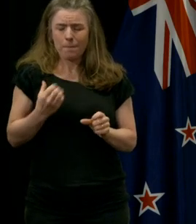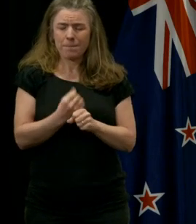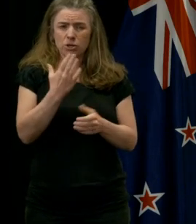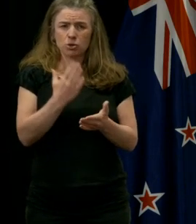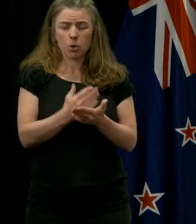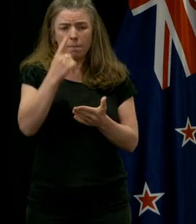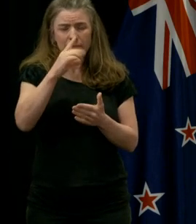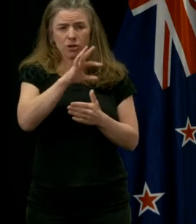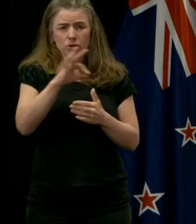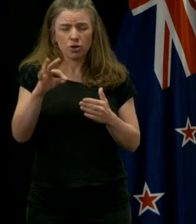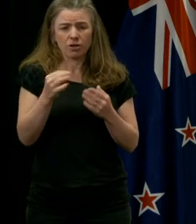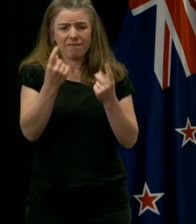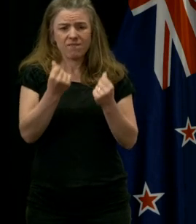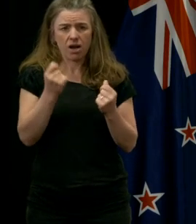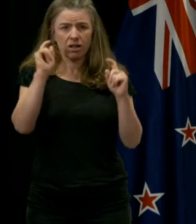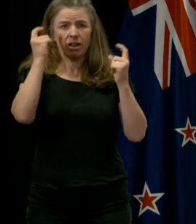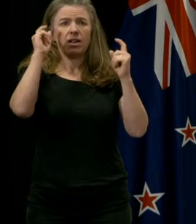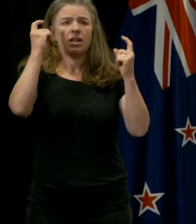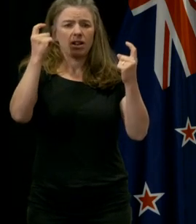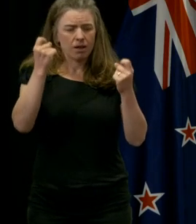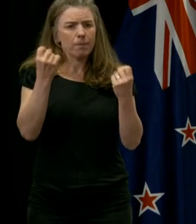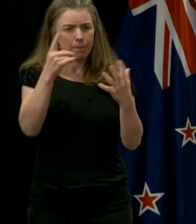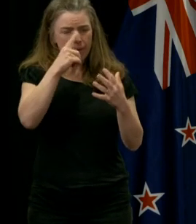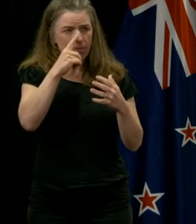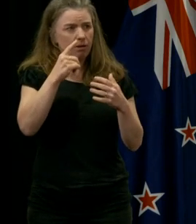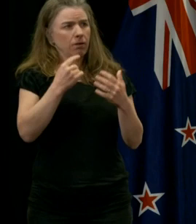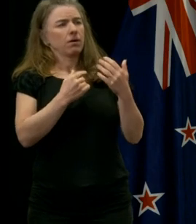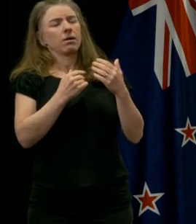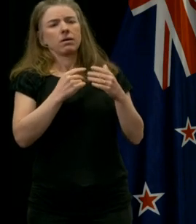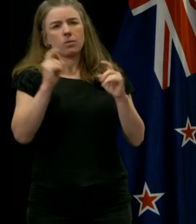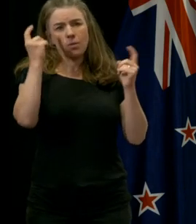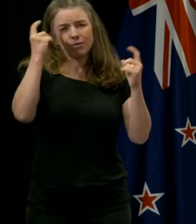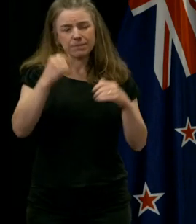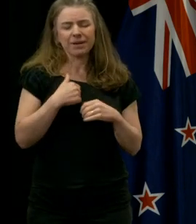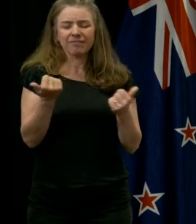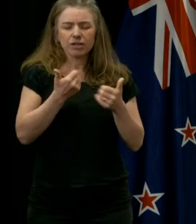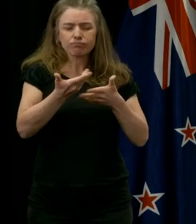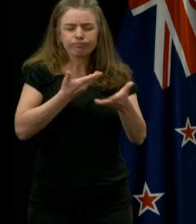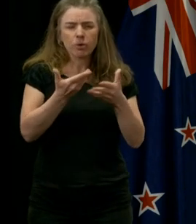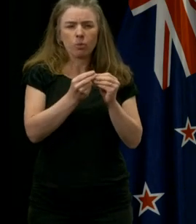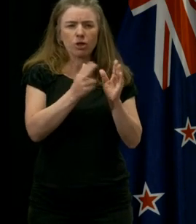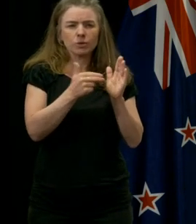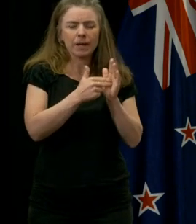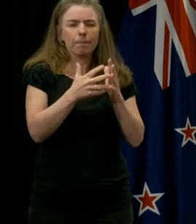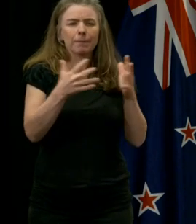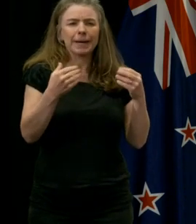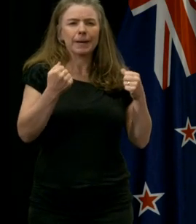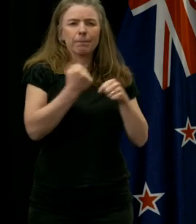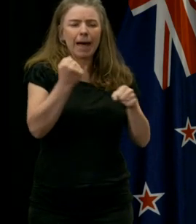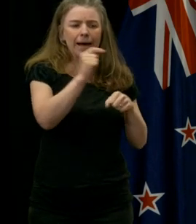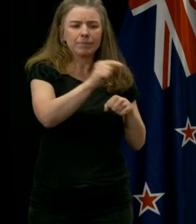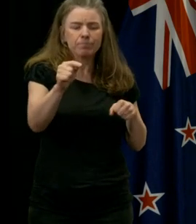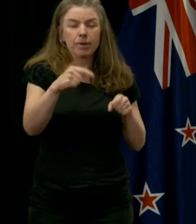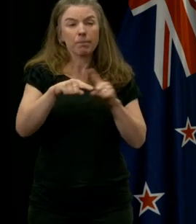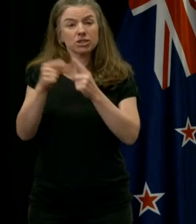to soften the financial impact on those worst affected. I've been facilitating discussions between New Zealand's main banks, the Treasury